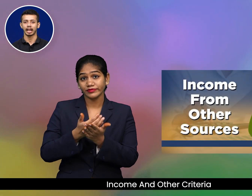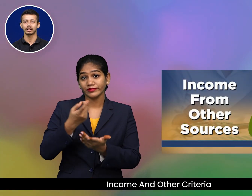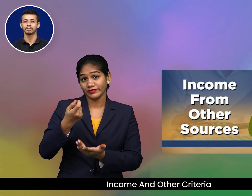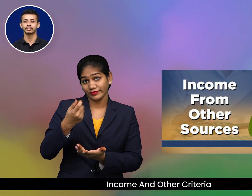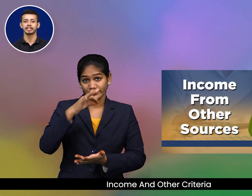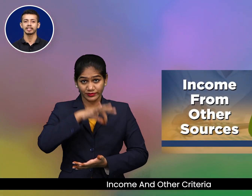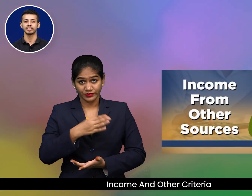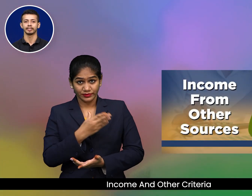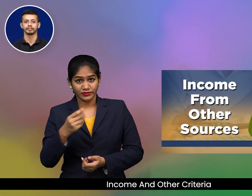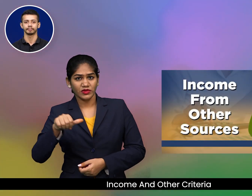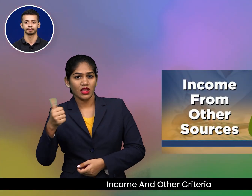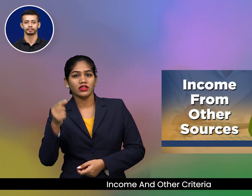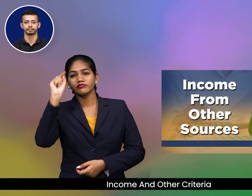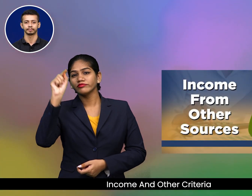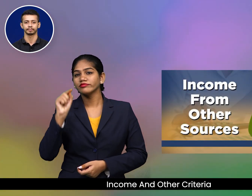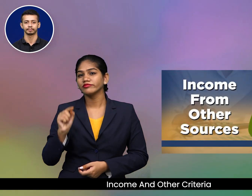Income and other criteria.